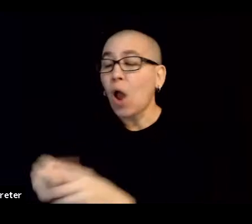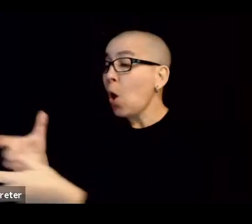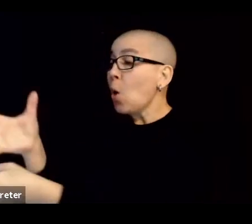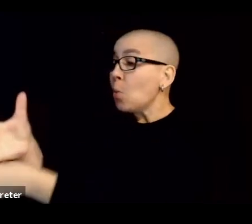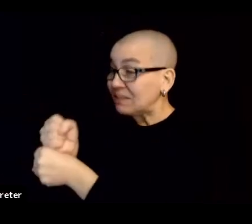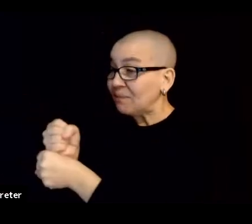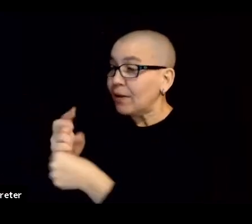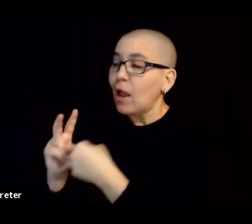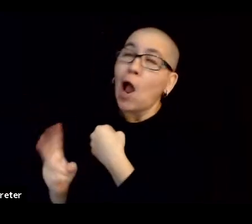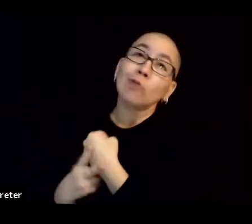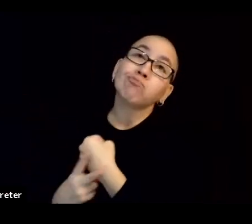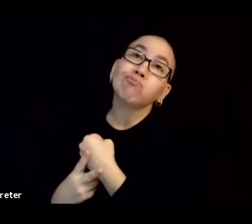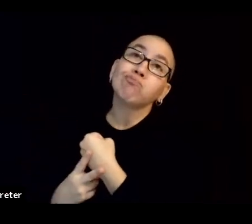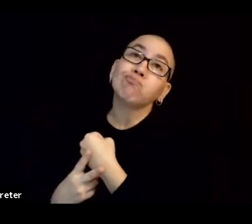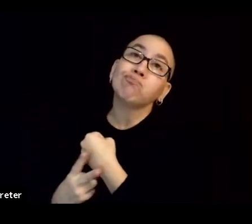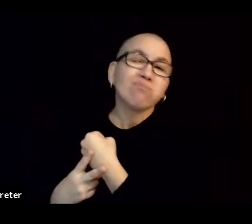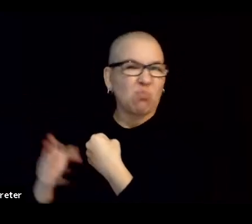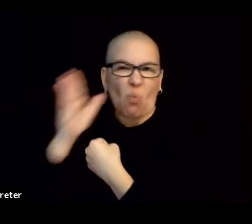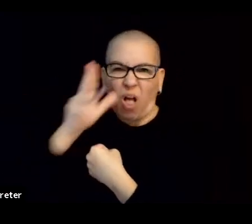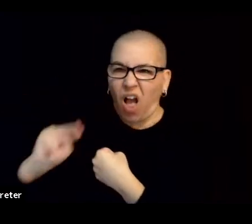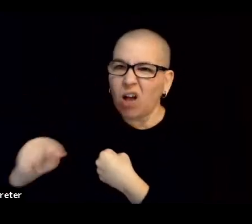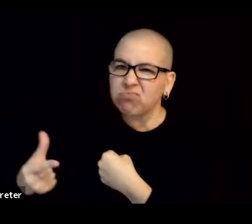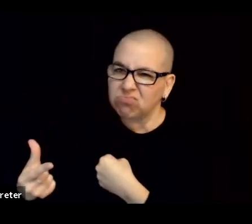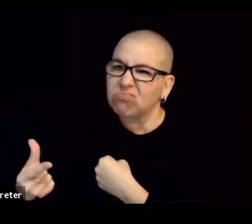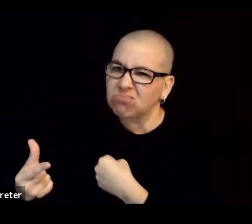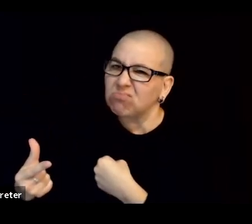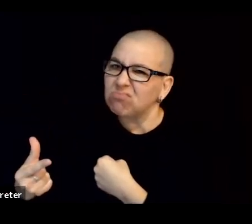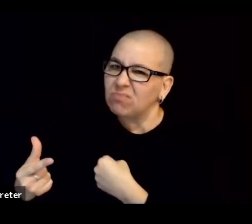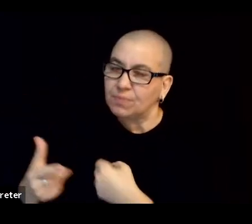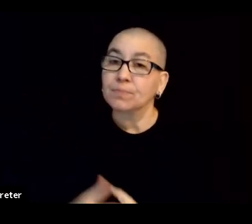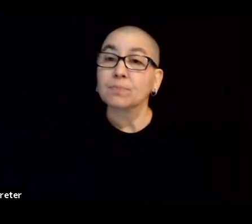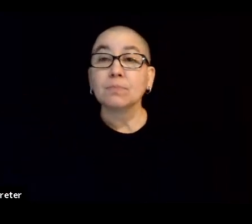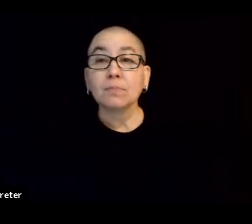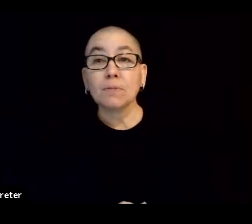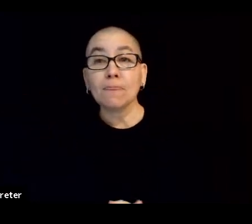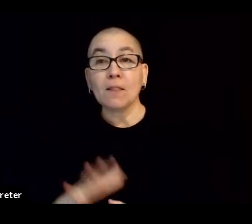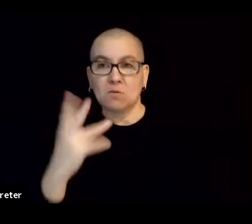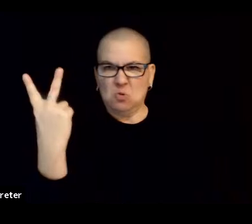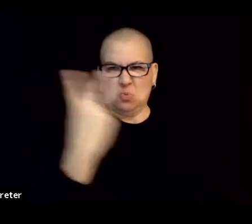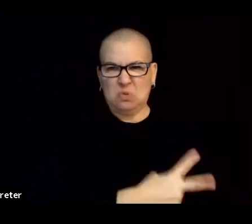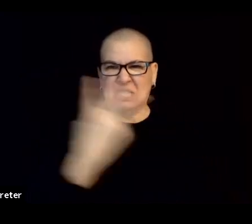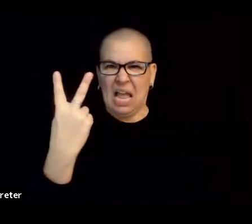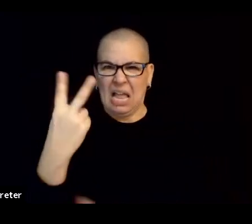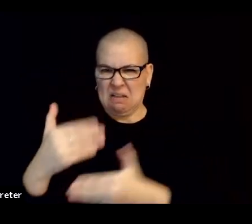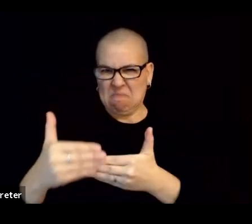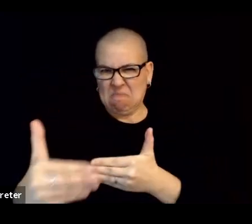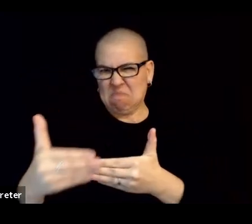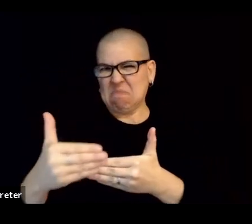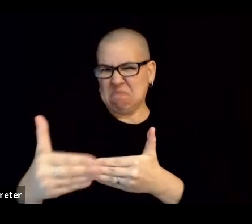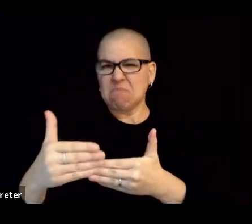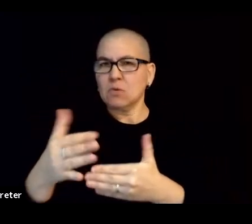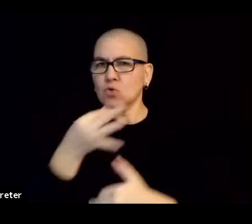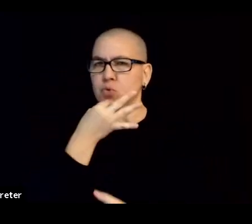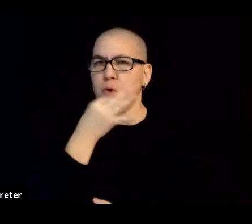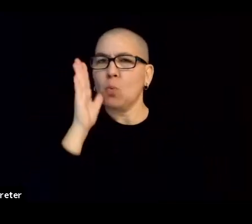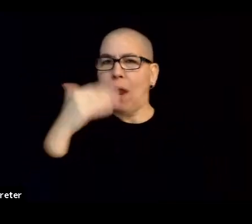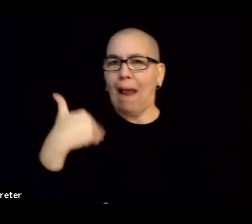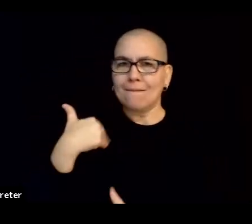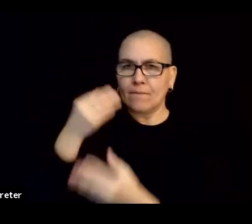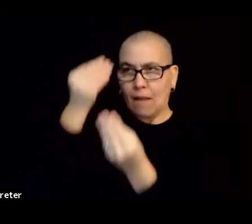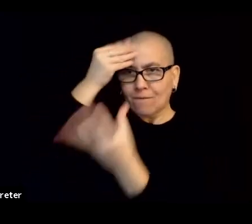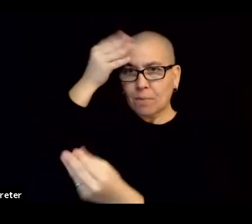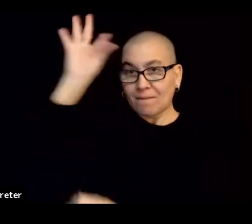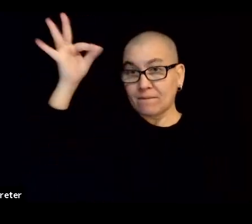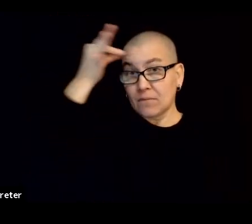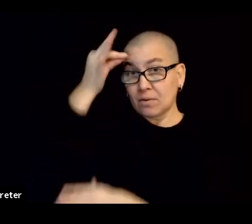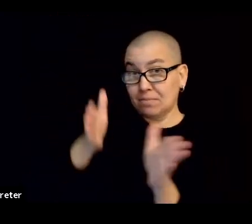hours, we'll have a federal plan. The incoming President-elect Biden has indicated that COVID-19 and the vaccine process